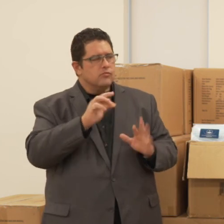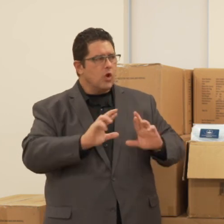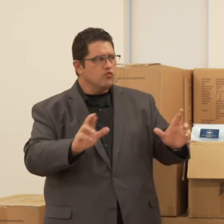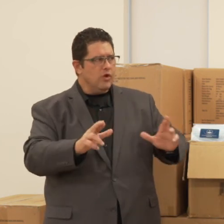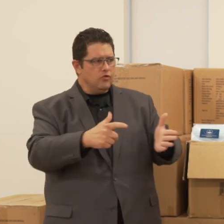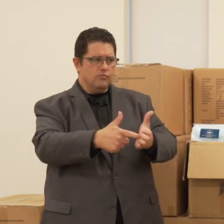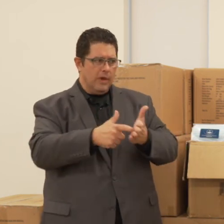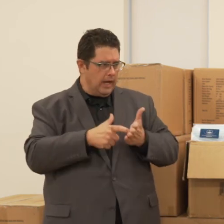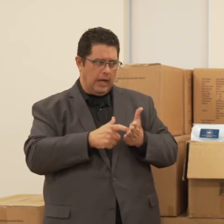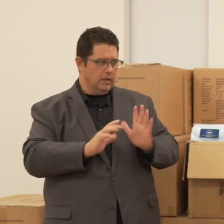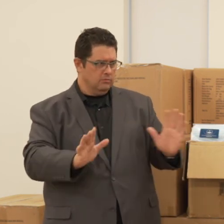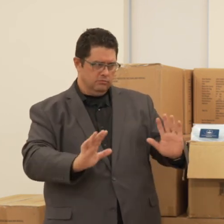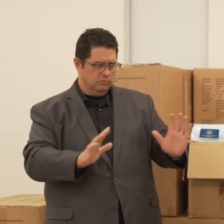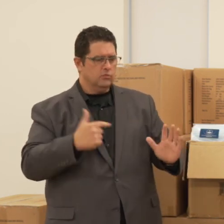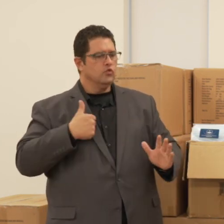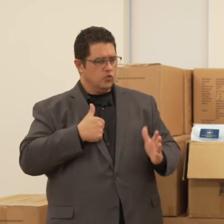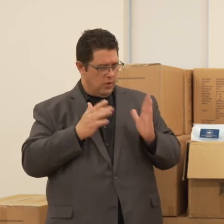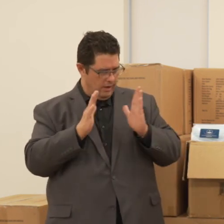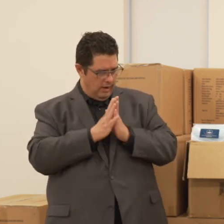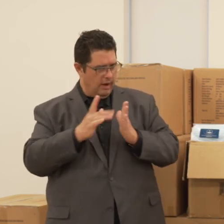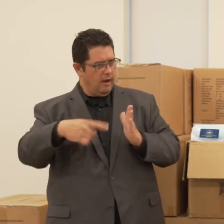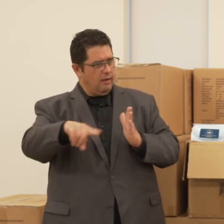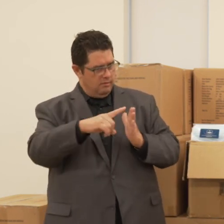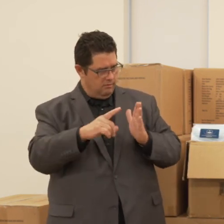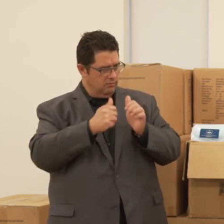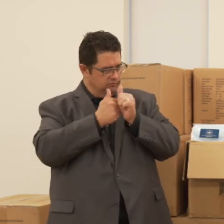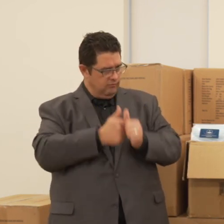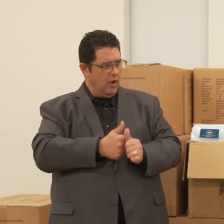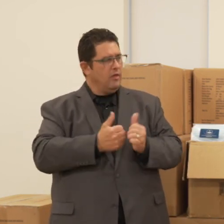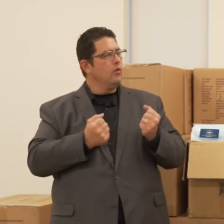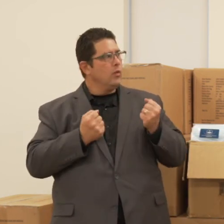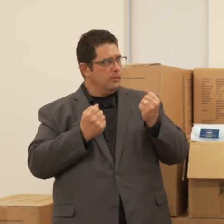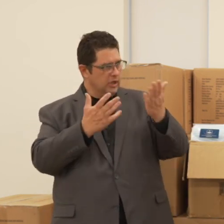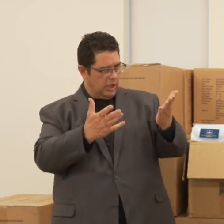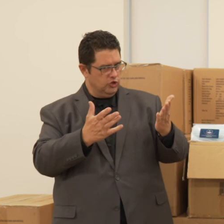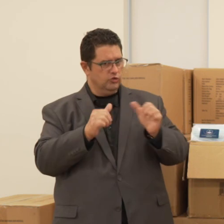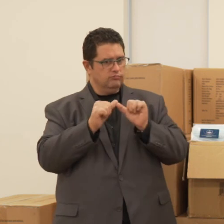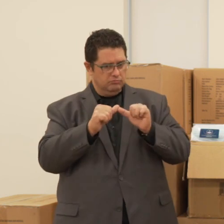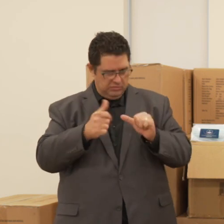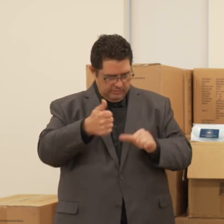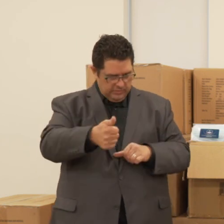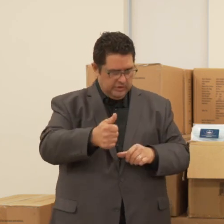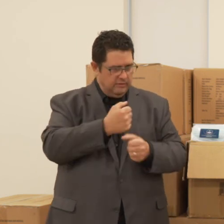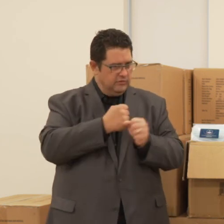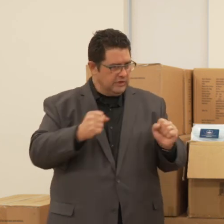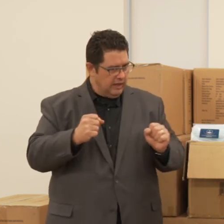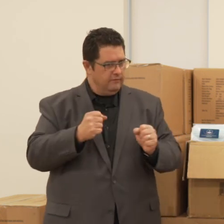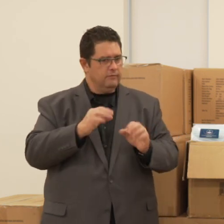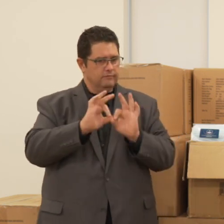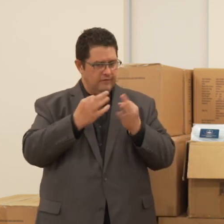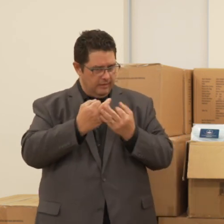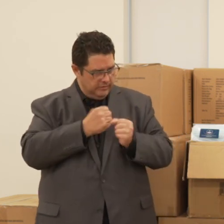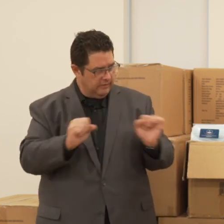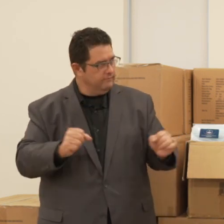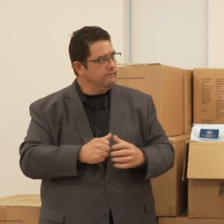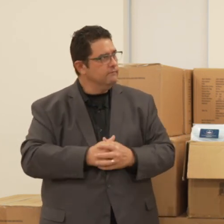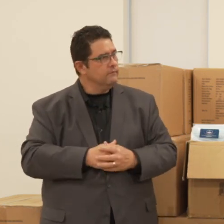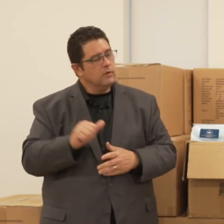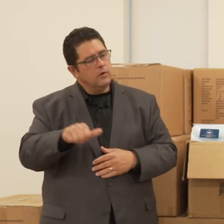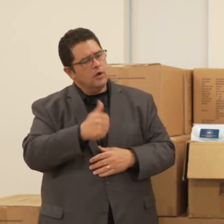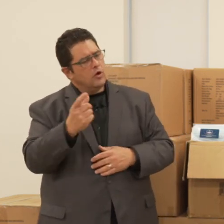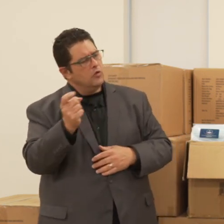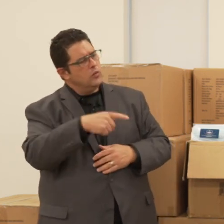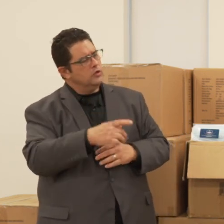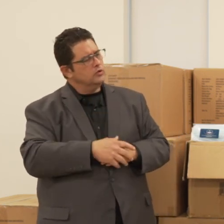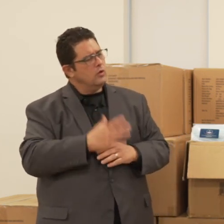would ask people to follow that recommendation. It will keep them safe, it will keep their family members safe, and it will keep the people they work with safe. Another question is,